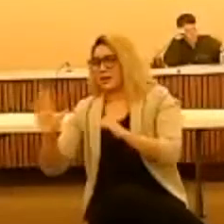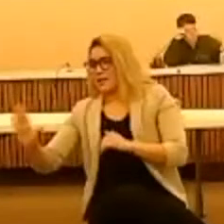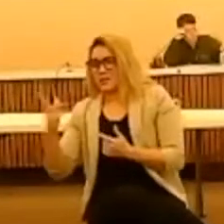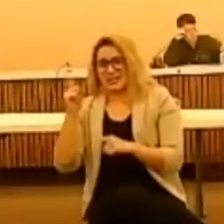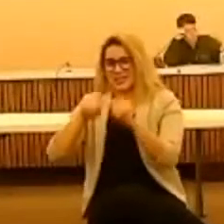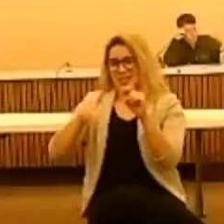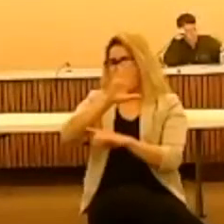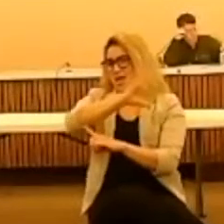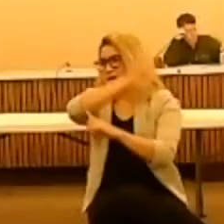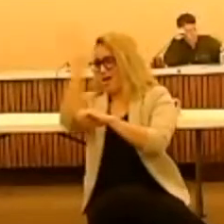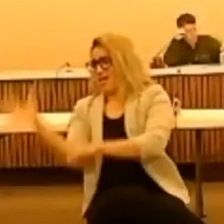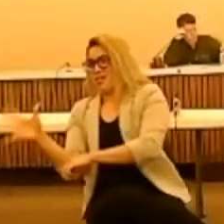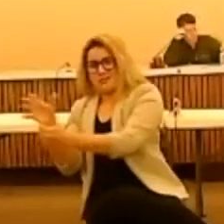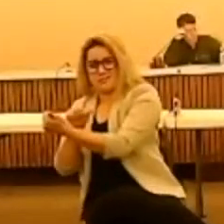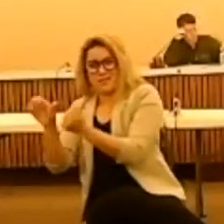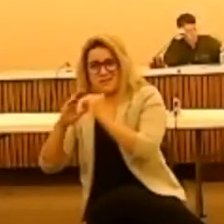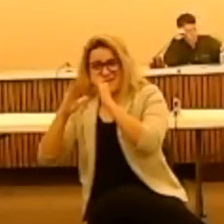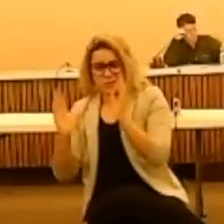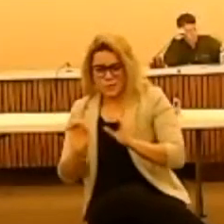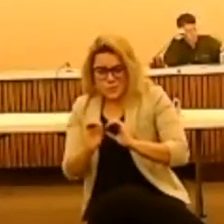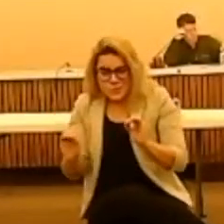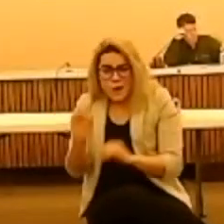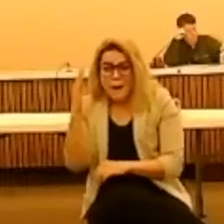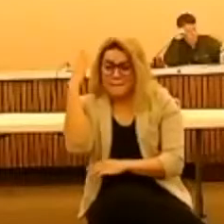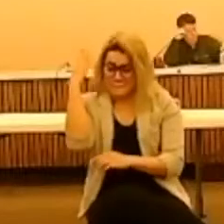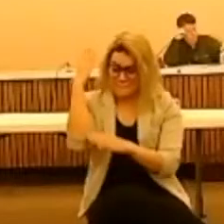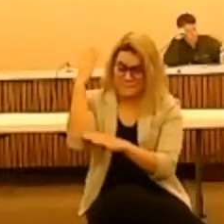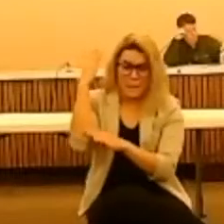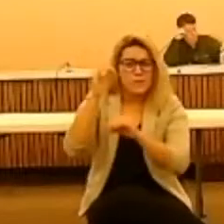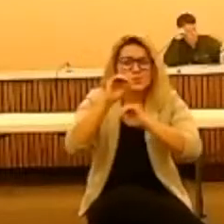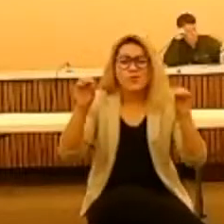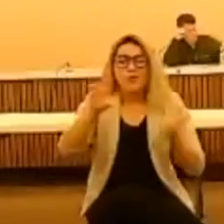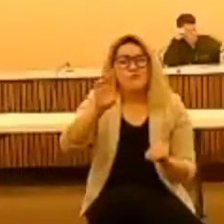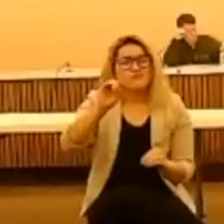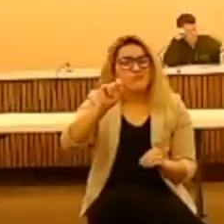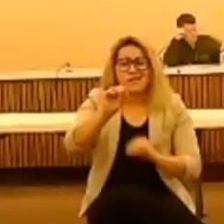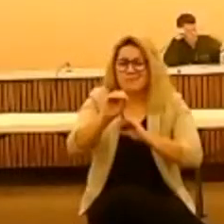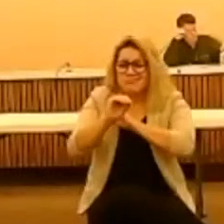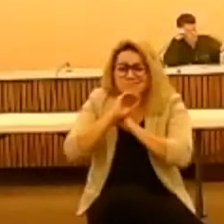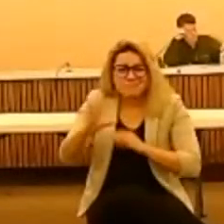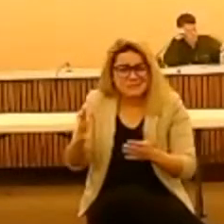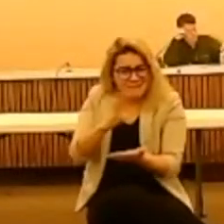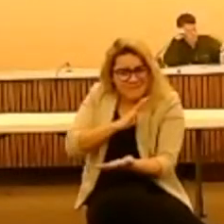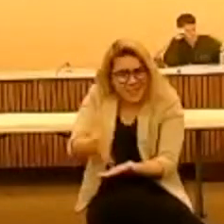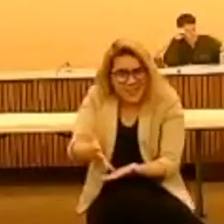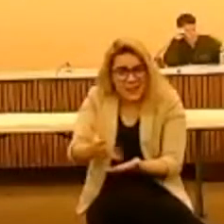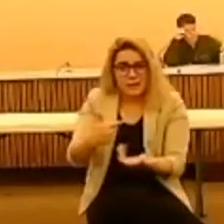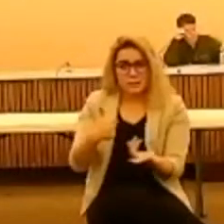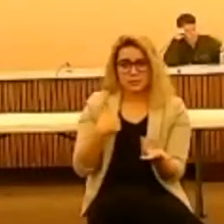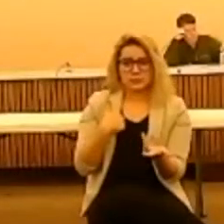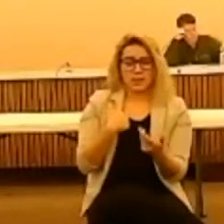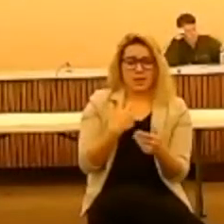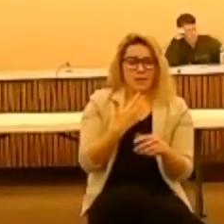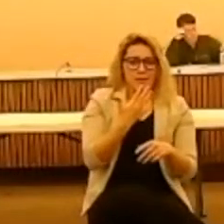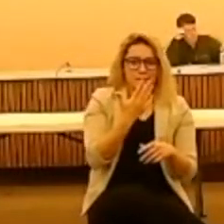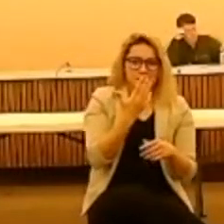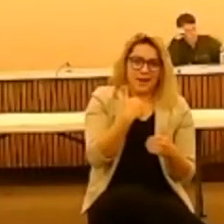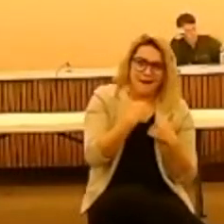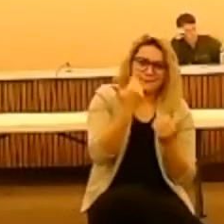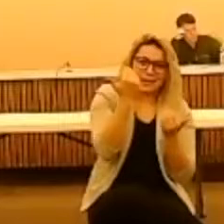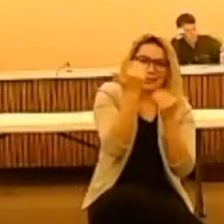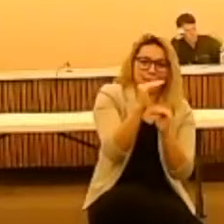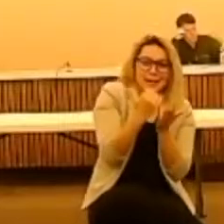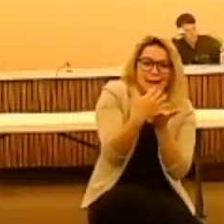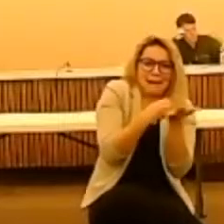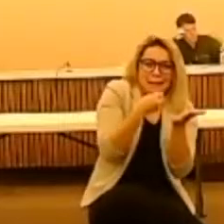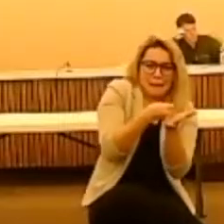shape, the tree at the base. There's no rot or anything. Yeah, I'm on unemployment and things like that, but I was just